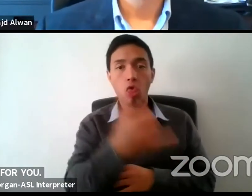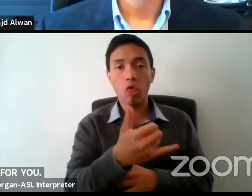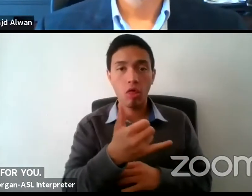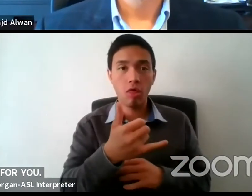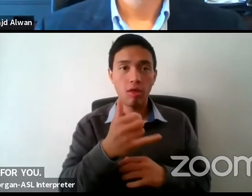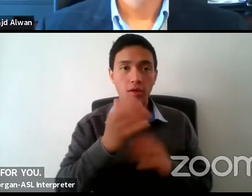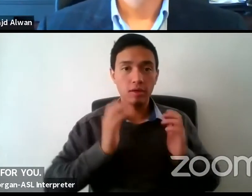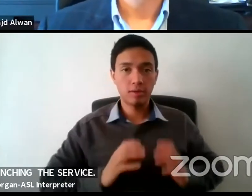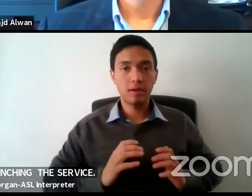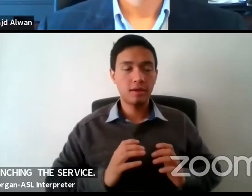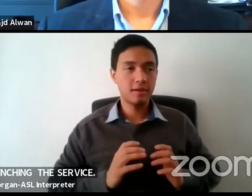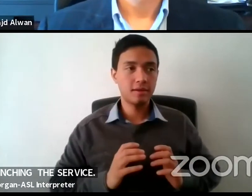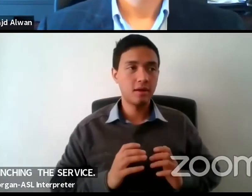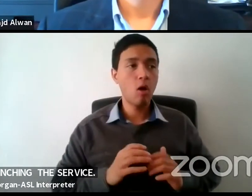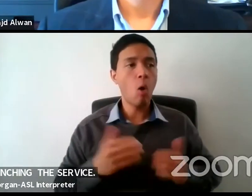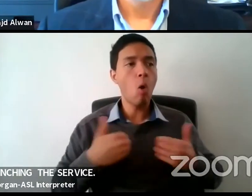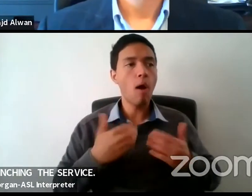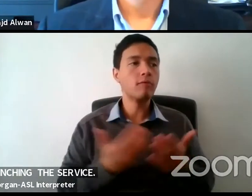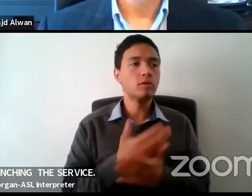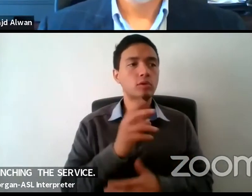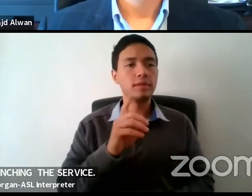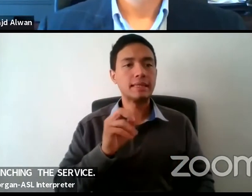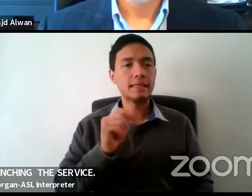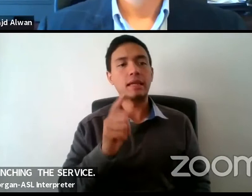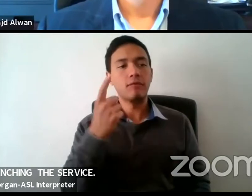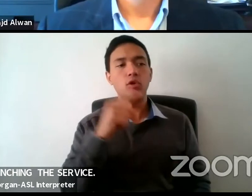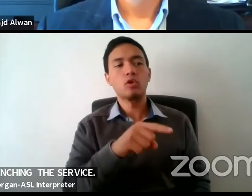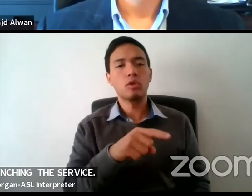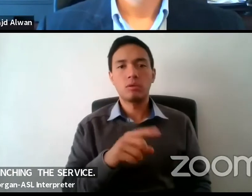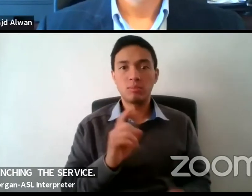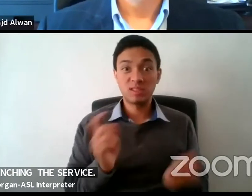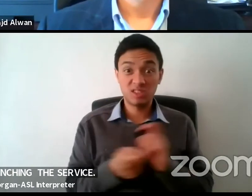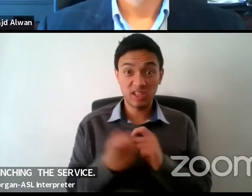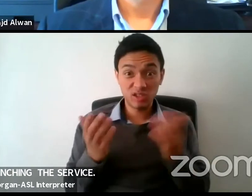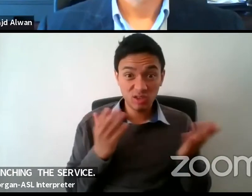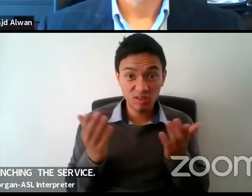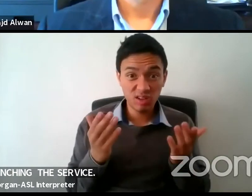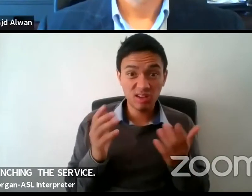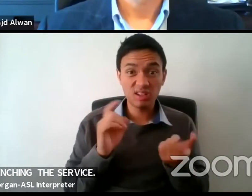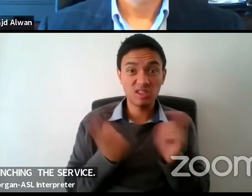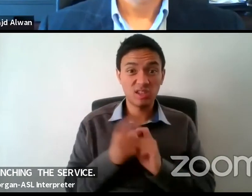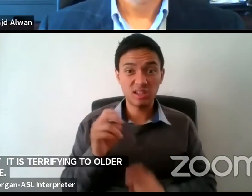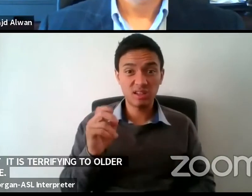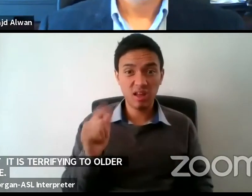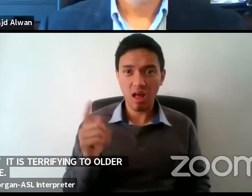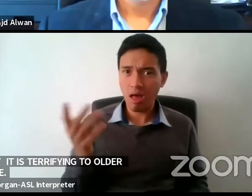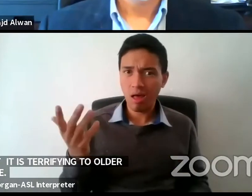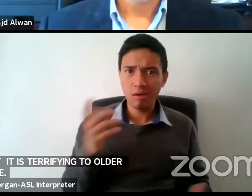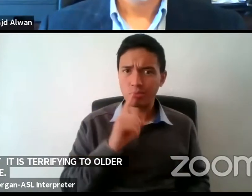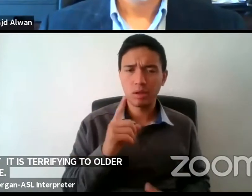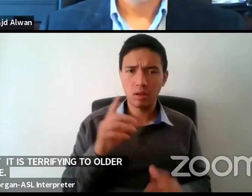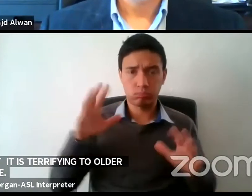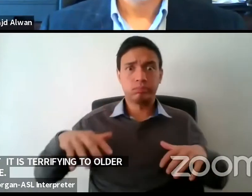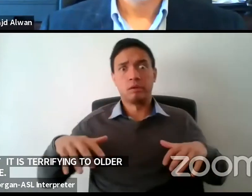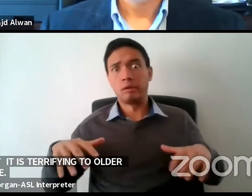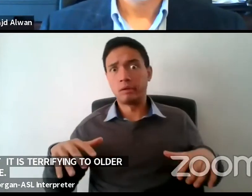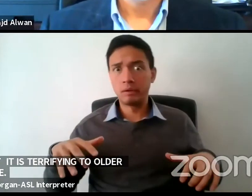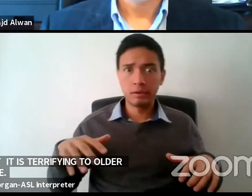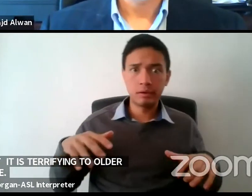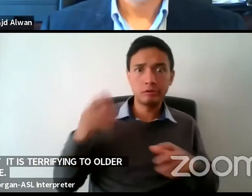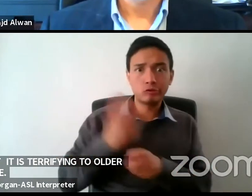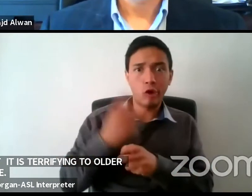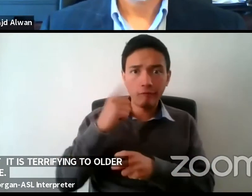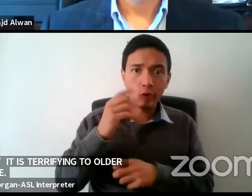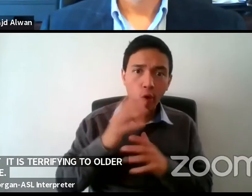That is baffling to anyone, but it's also terrifying to older people. How do you address that? Is there a regulatory element there? Is there a